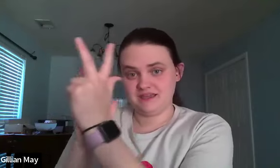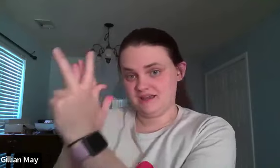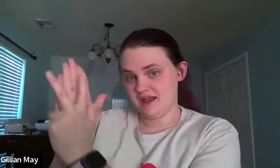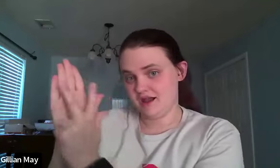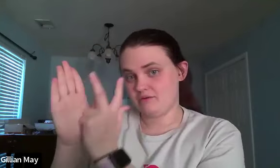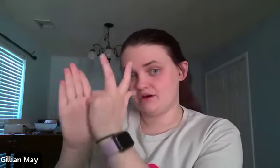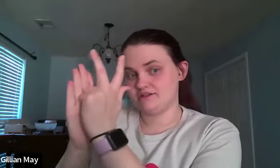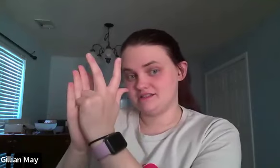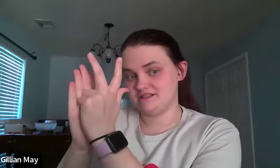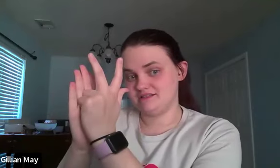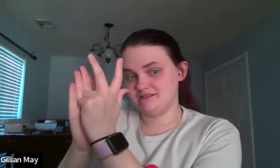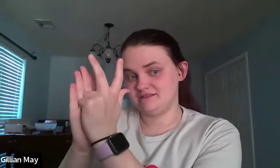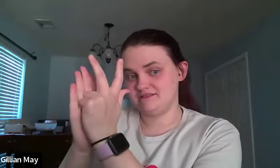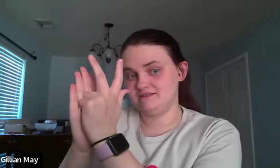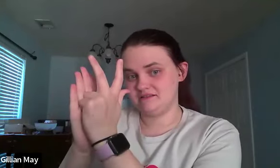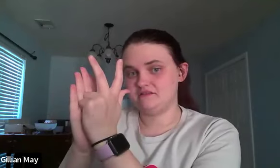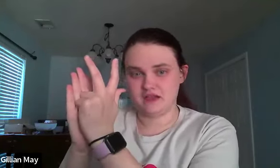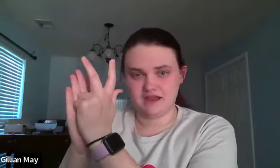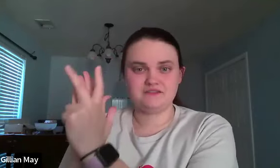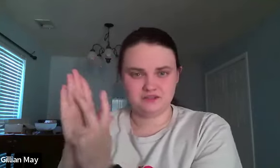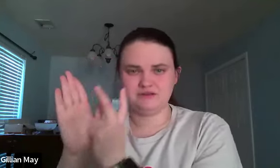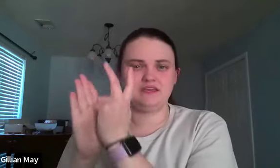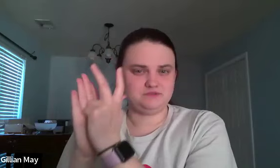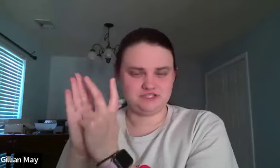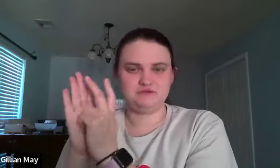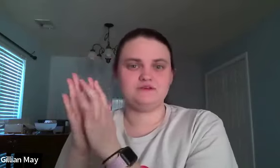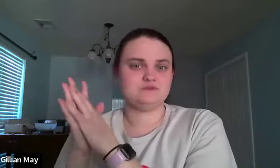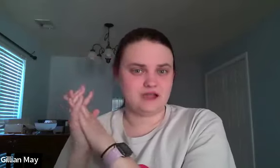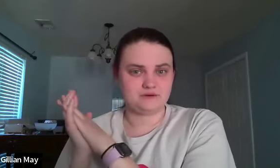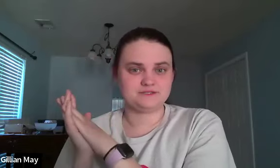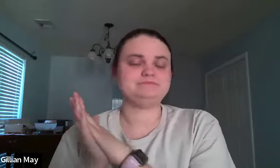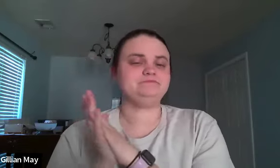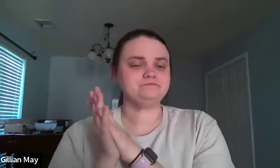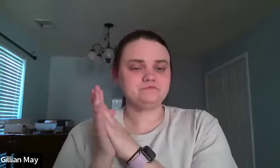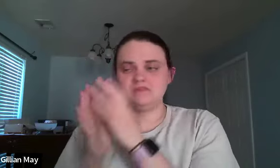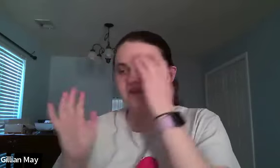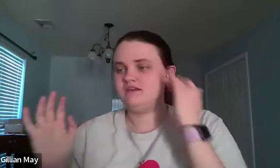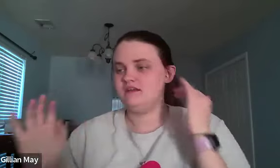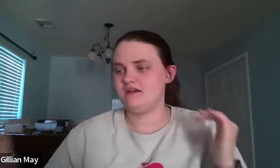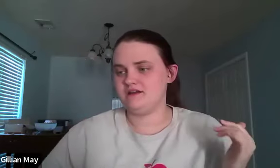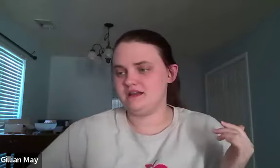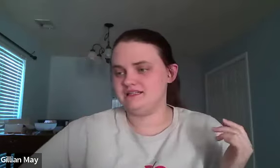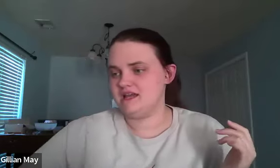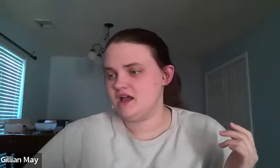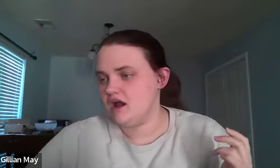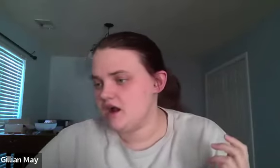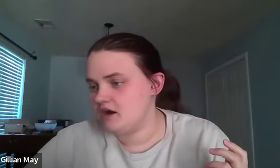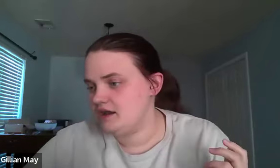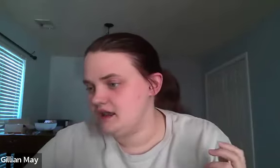3 hours, that kind of thing. You can keep just doing those sort of hours. All right. Our